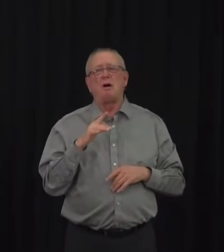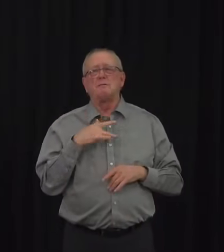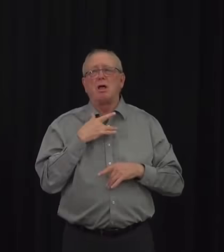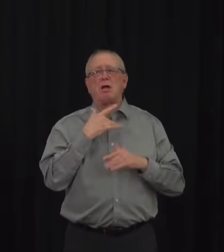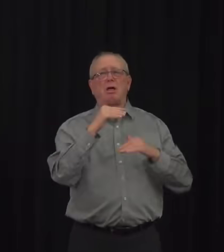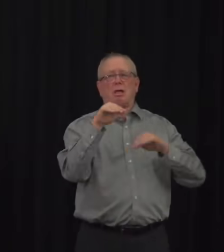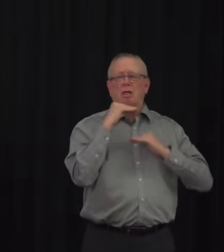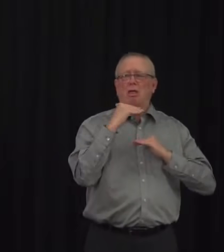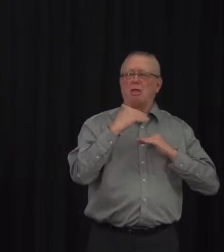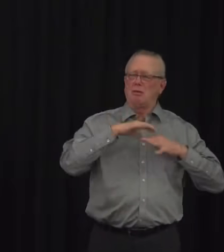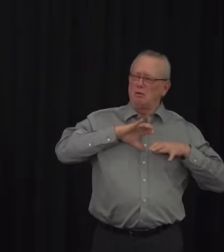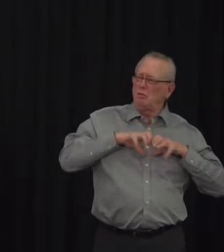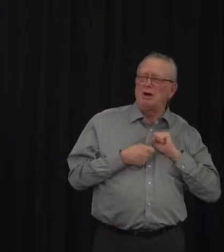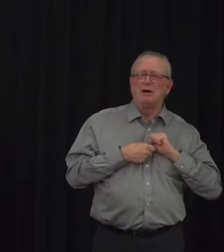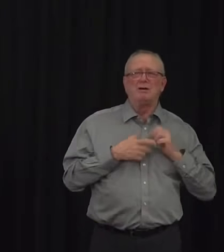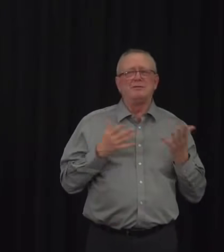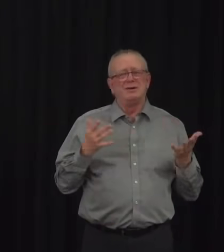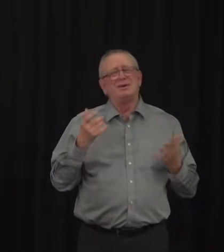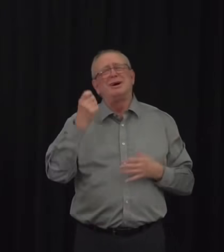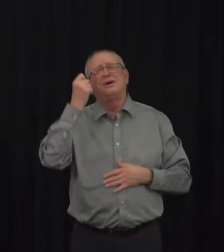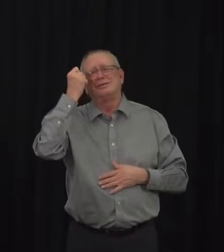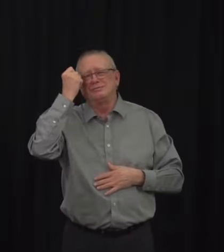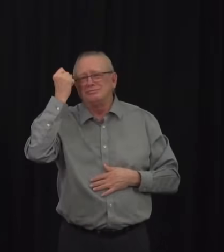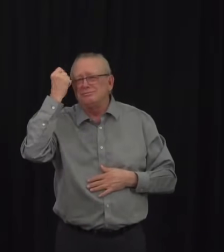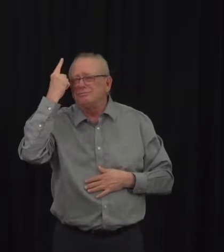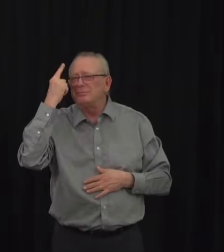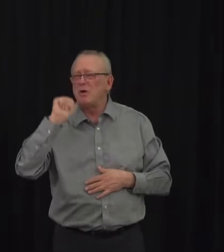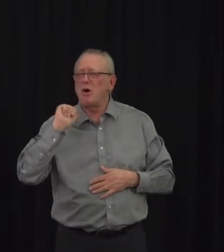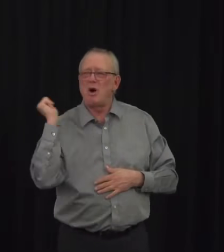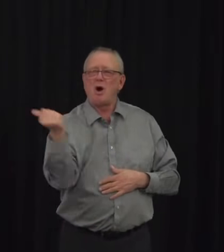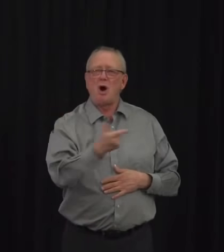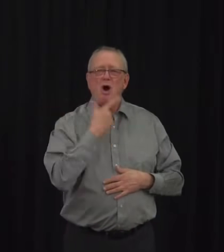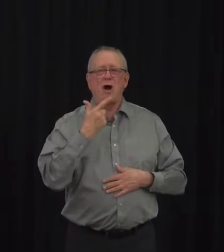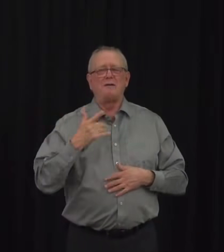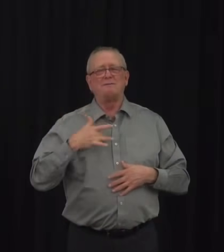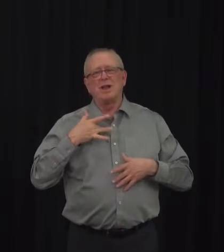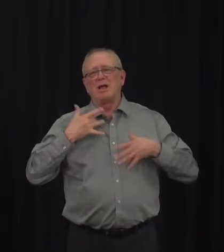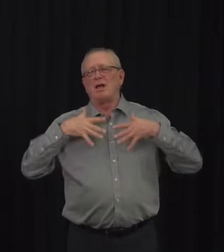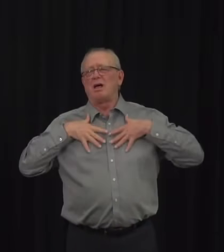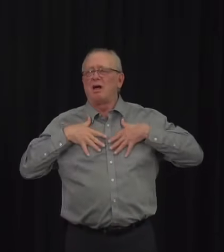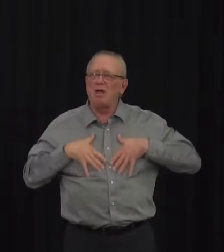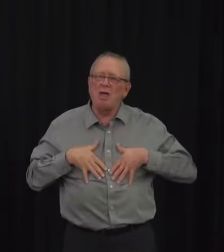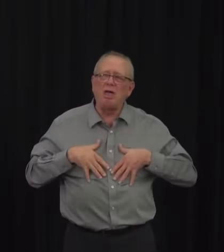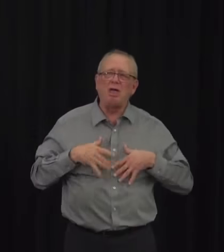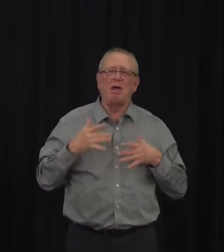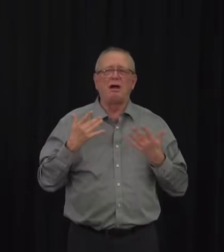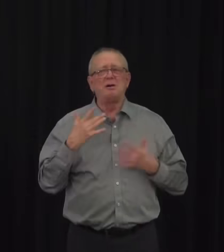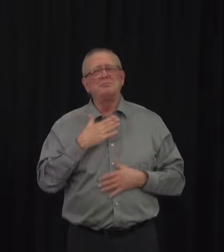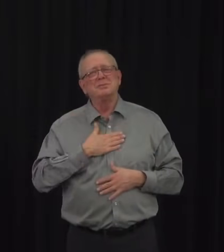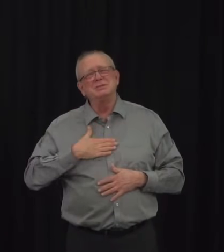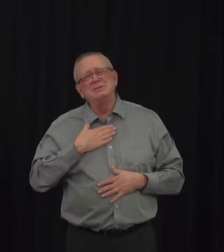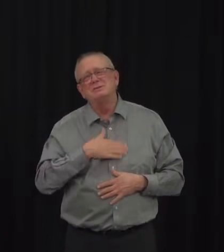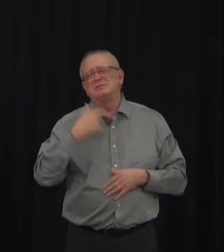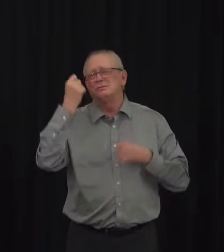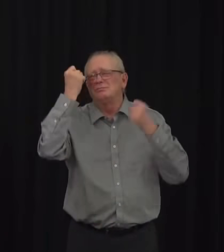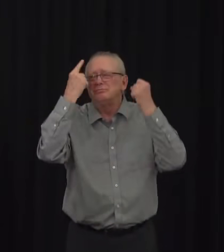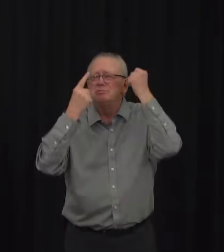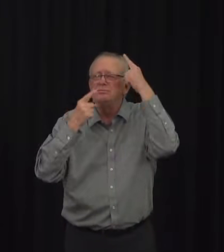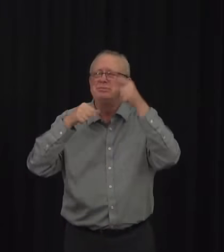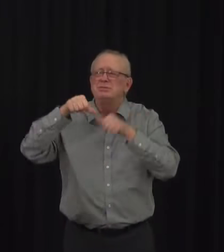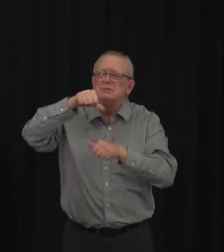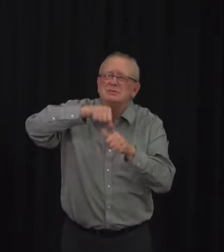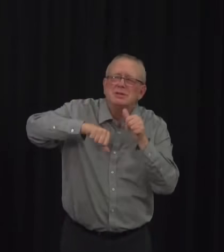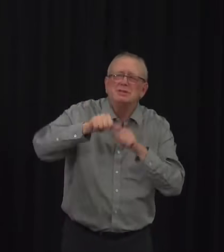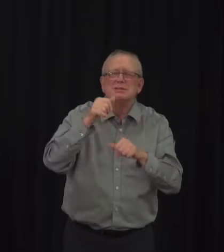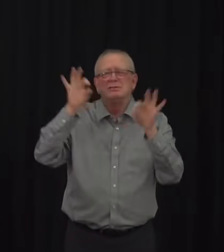is carrying heavy burdens right now. Please be compassionate with yourself and with others, and remember that we can only get through this by